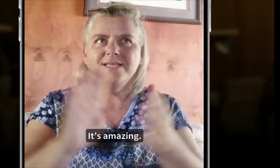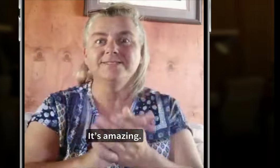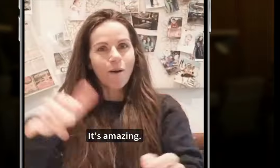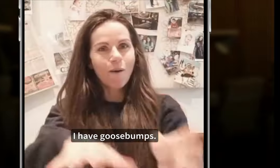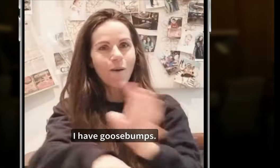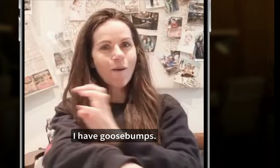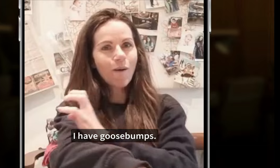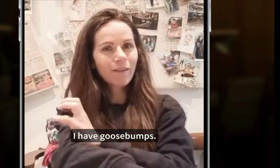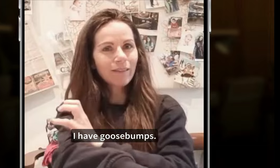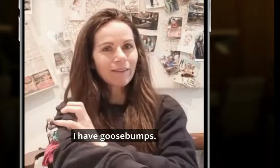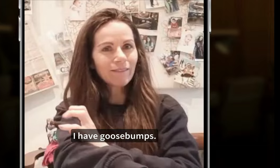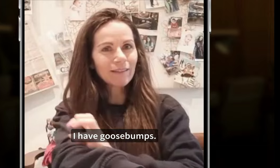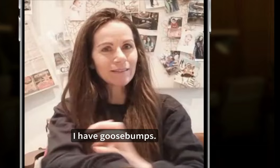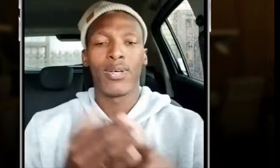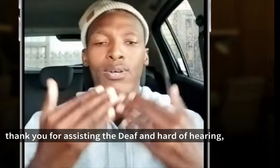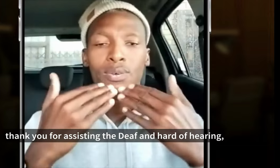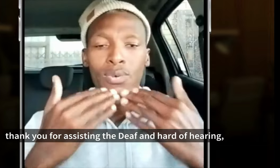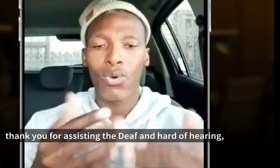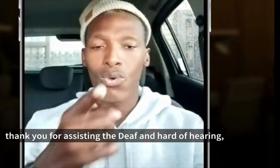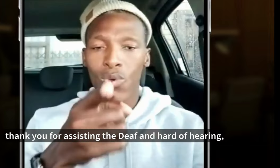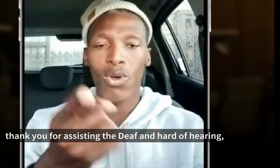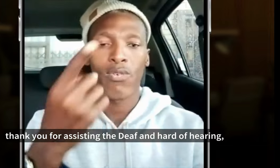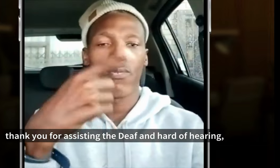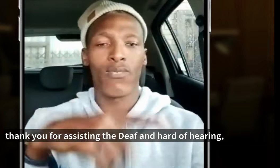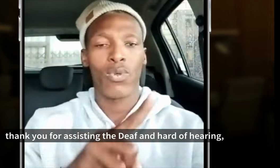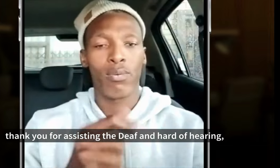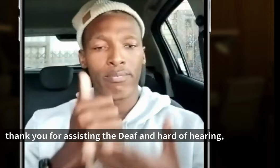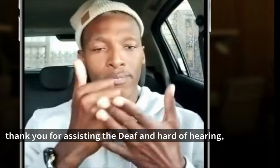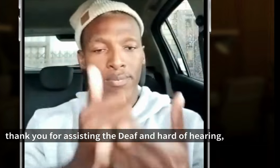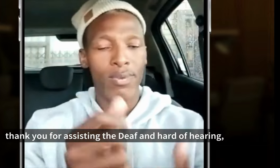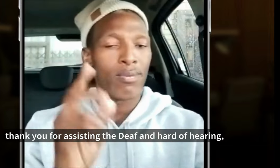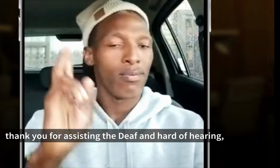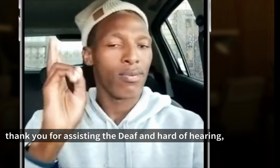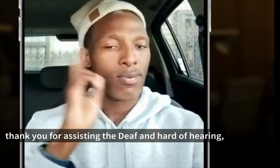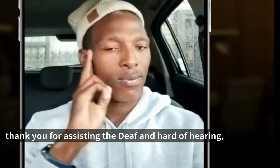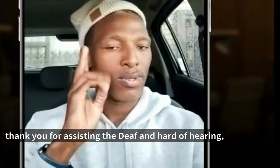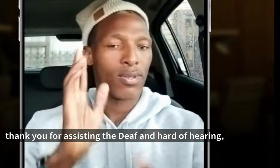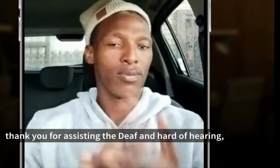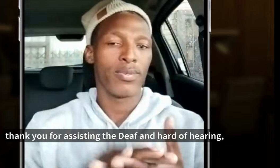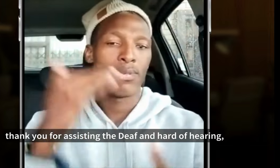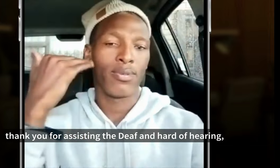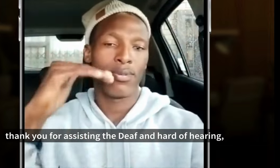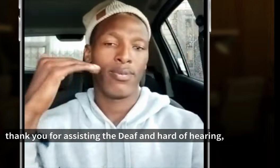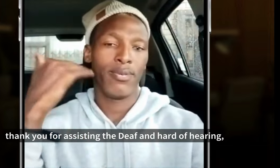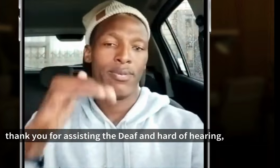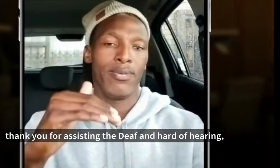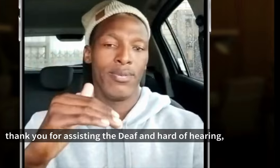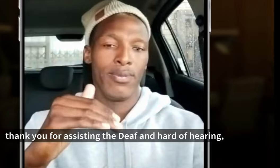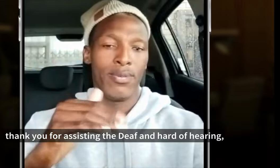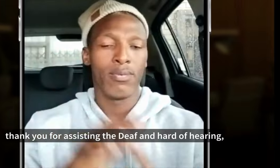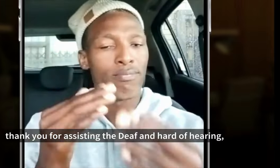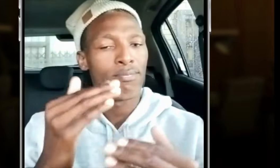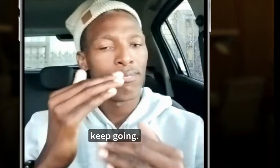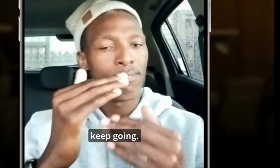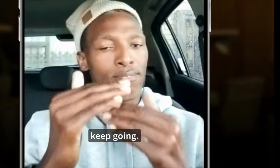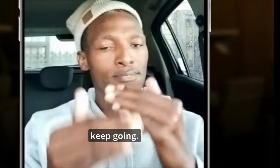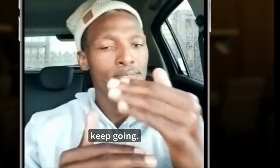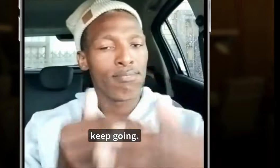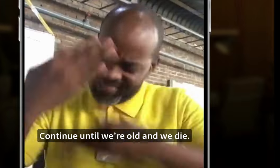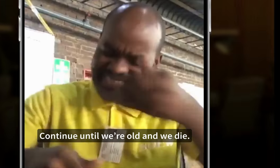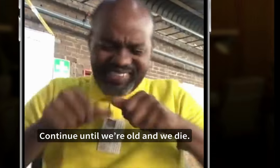It's amazing. I have so much for assisting the deaf and hard of hearing. Keep going,